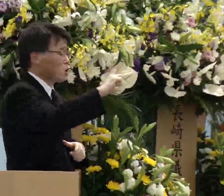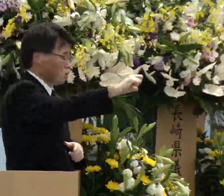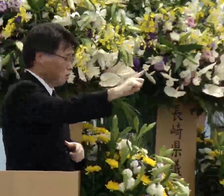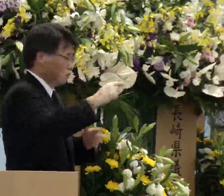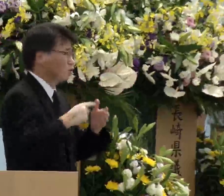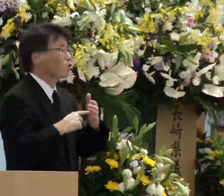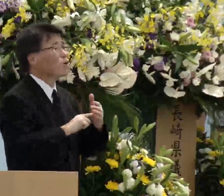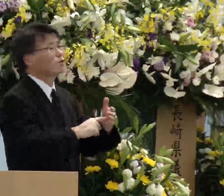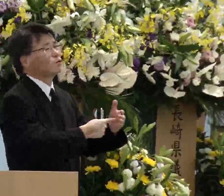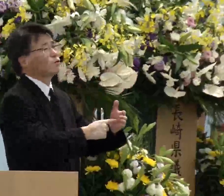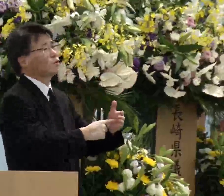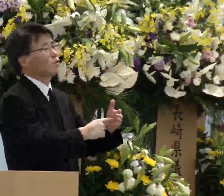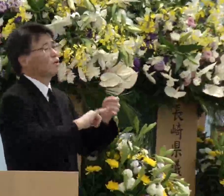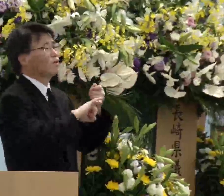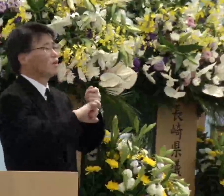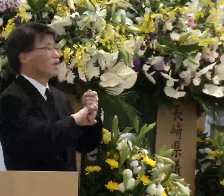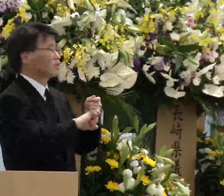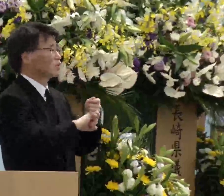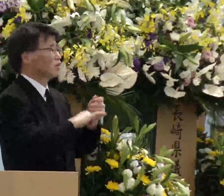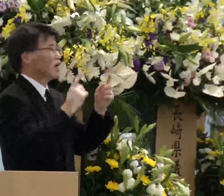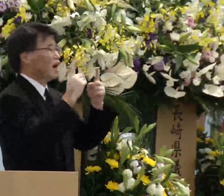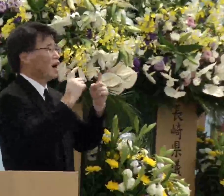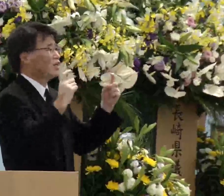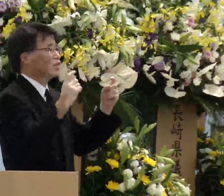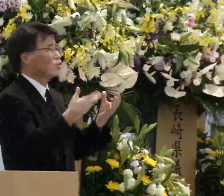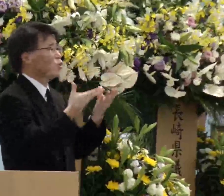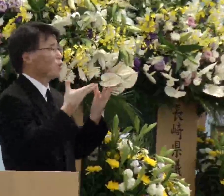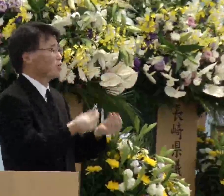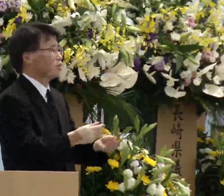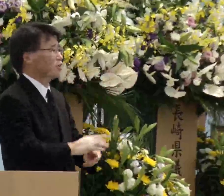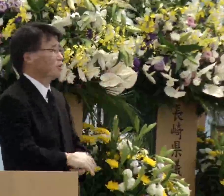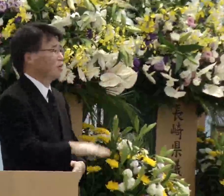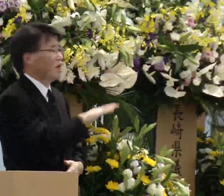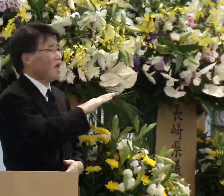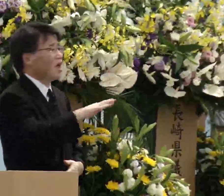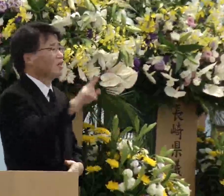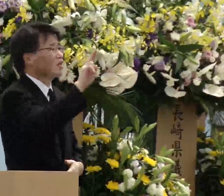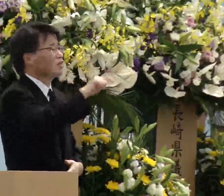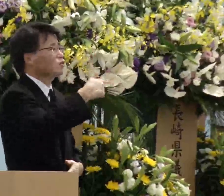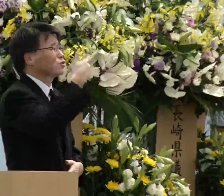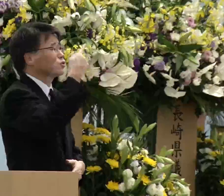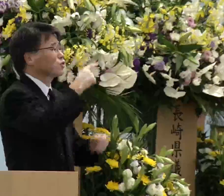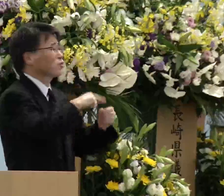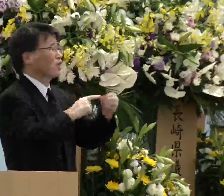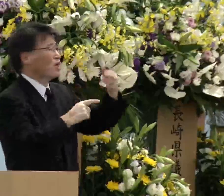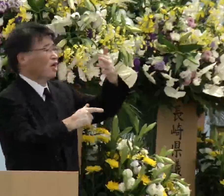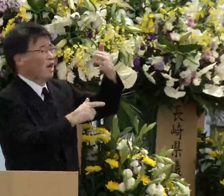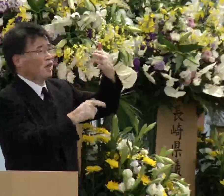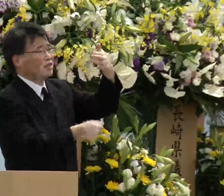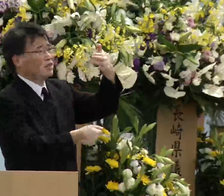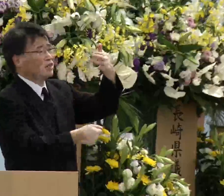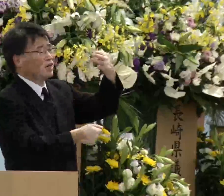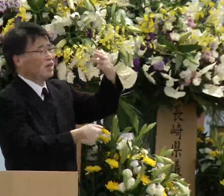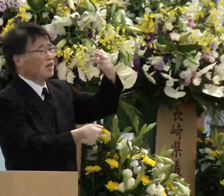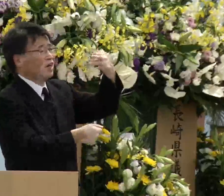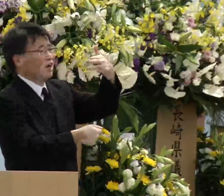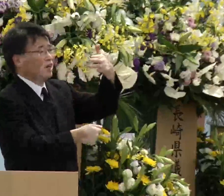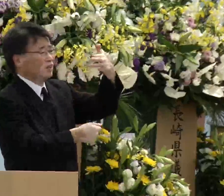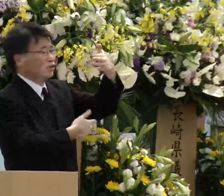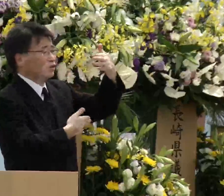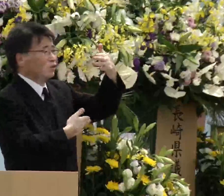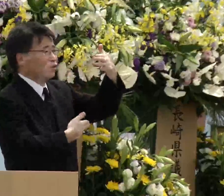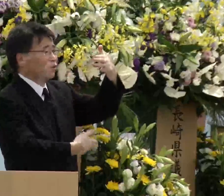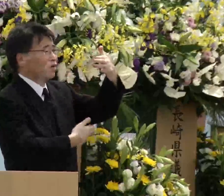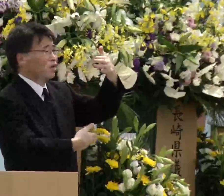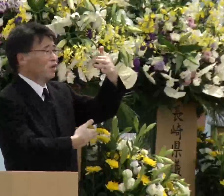of nuclear weapons and the realization of eternal peace of the world, so that the horror and devastation caused by nuclear